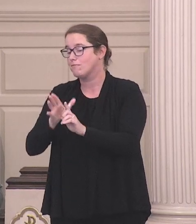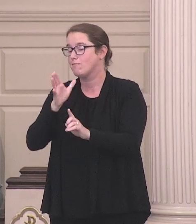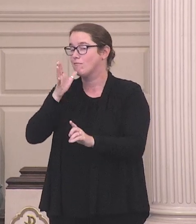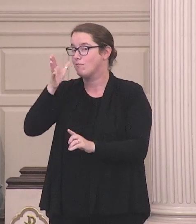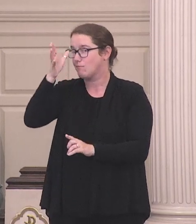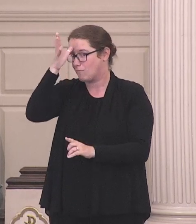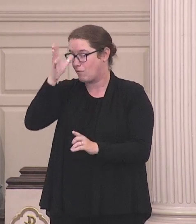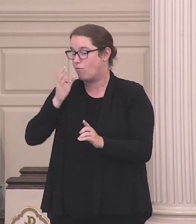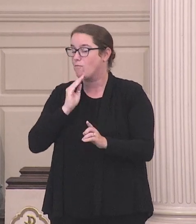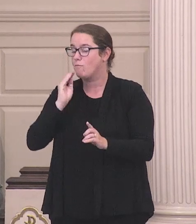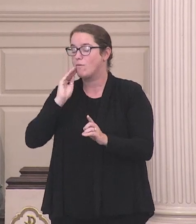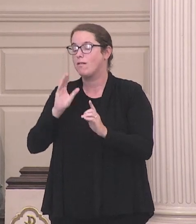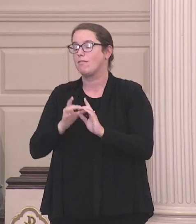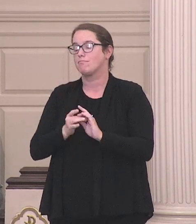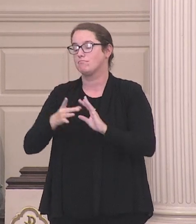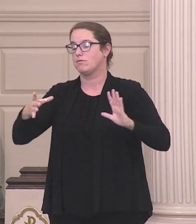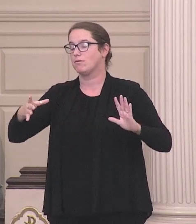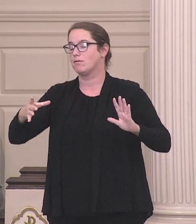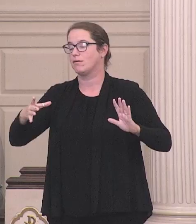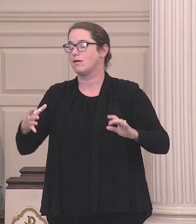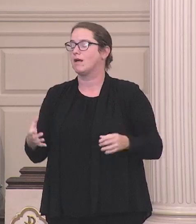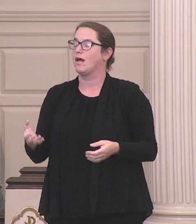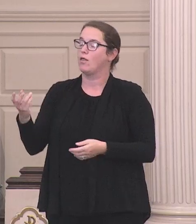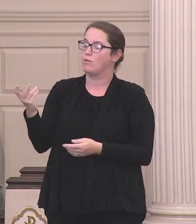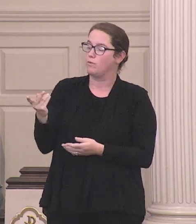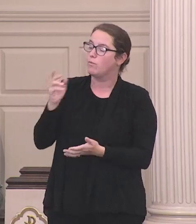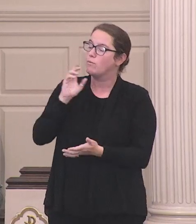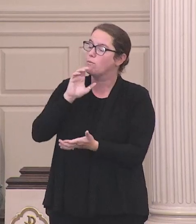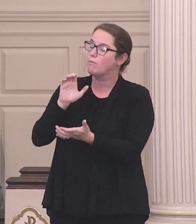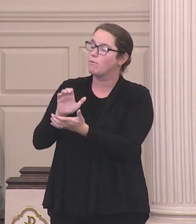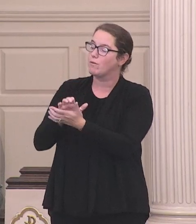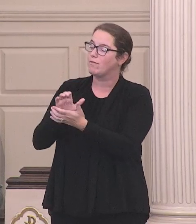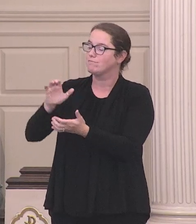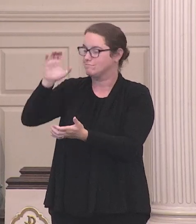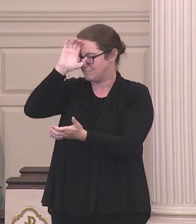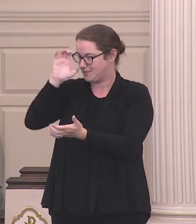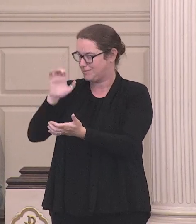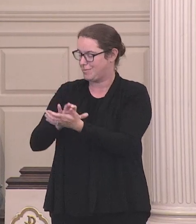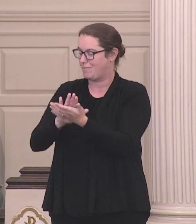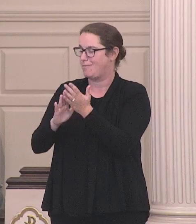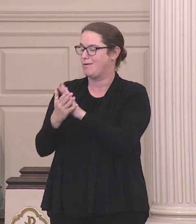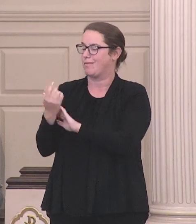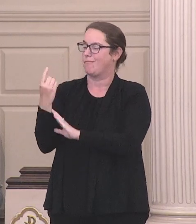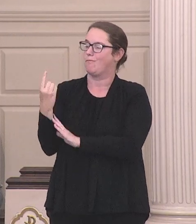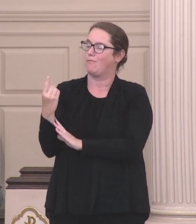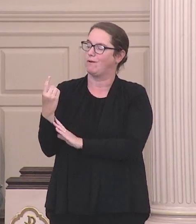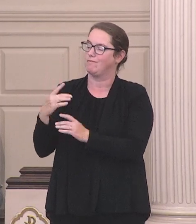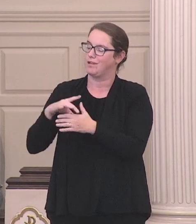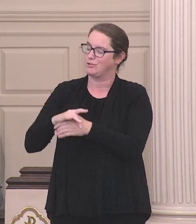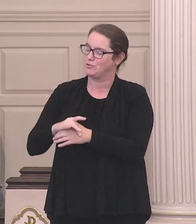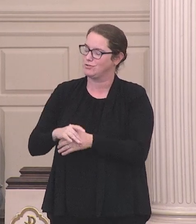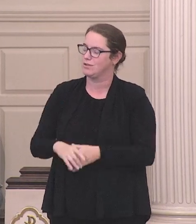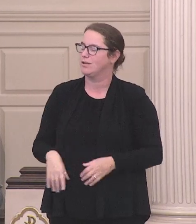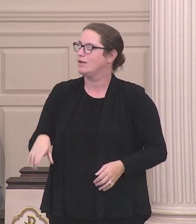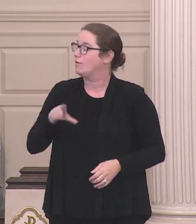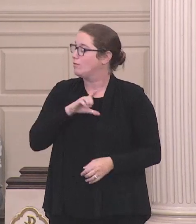and clings to his wife, and the two of them become one flesh. The word of the Lord.